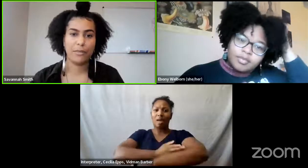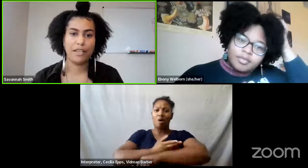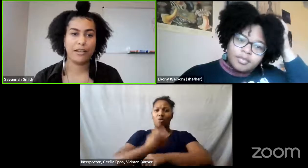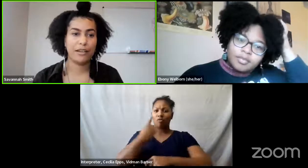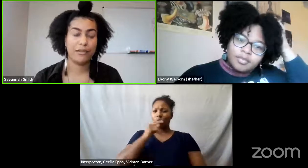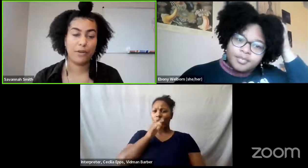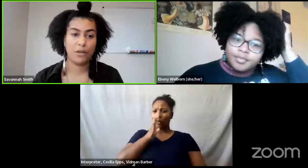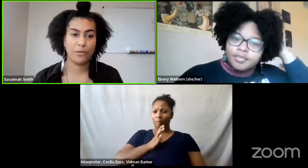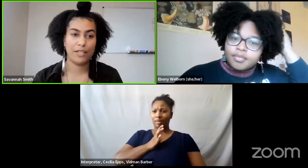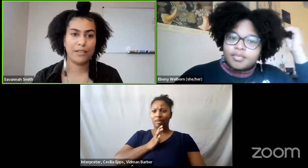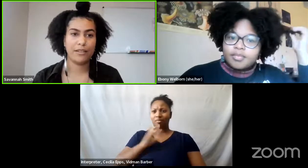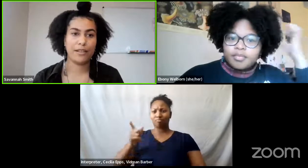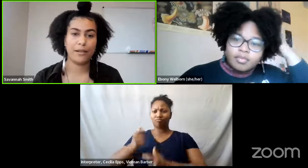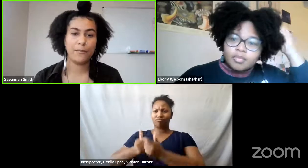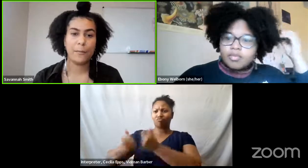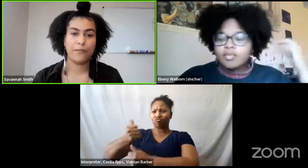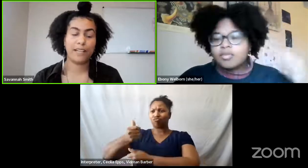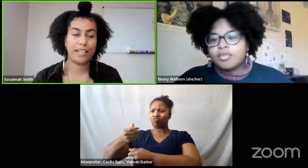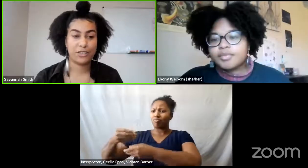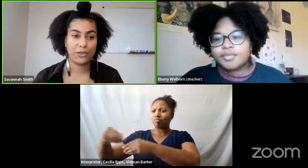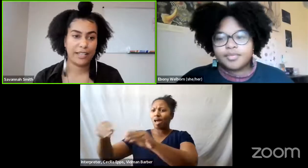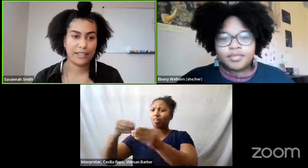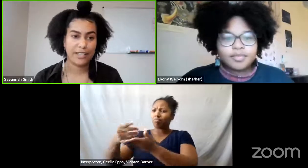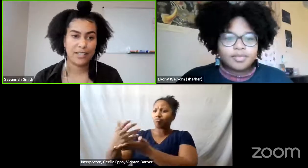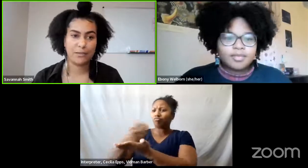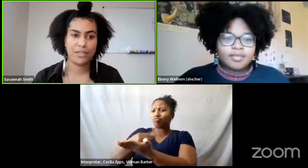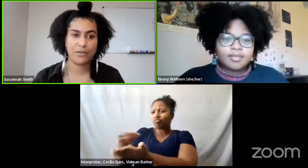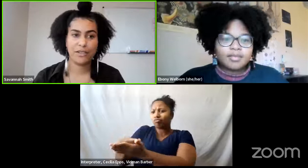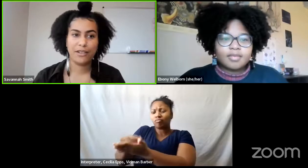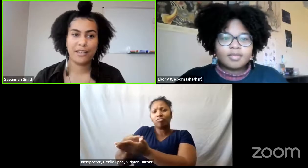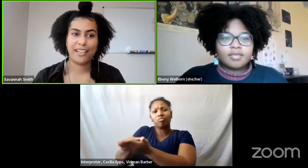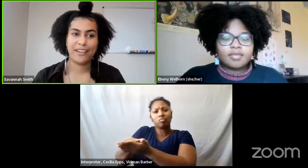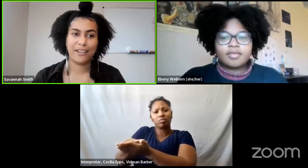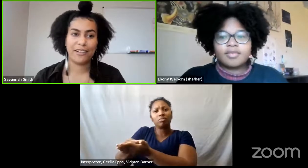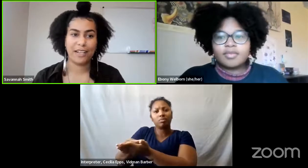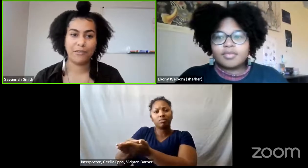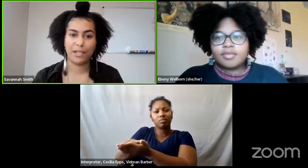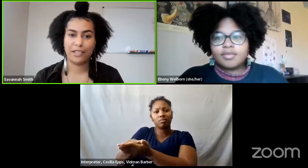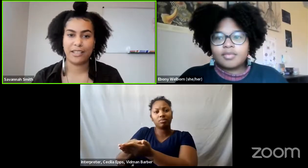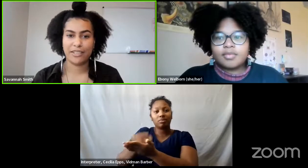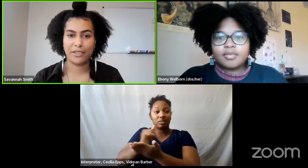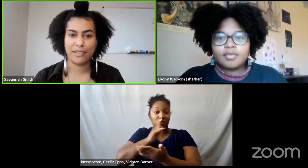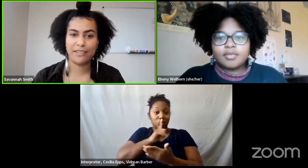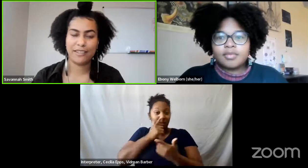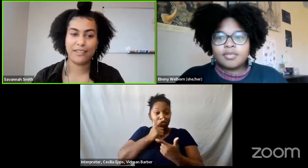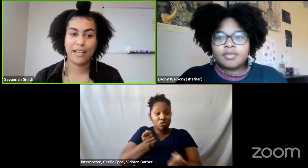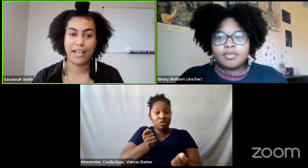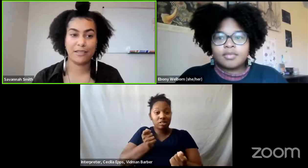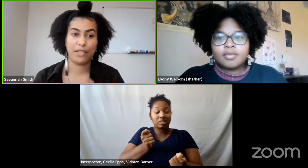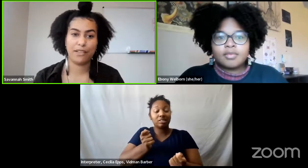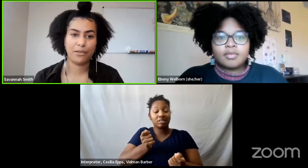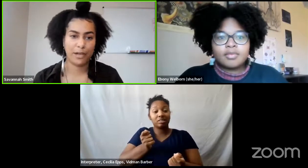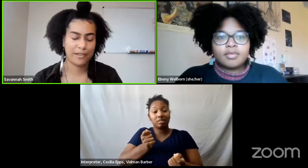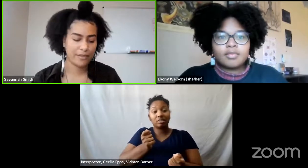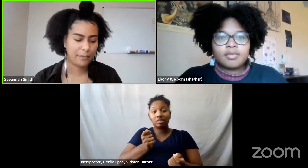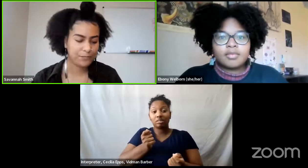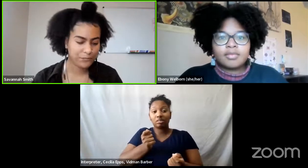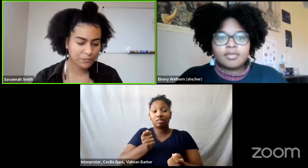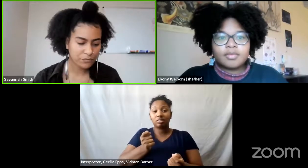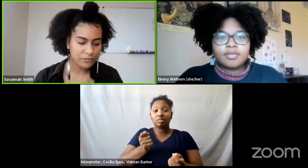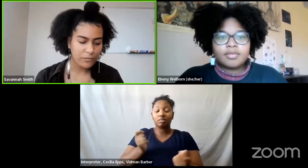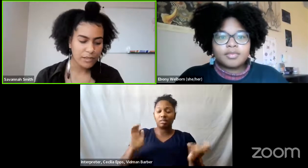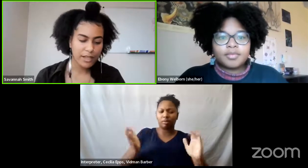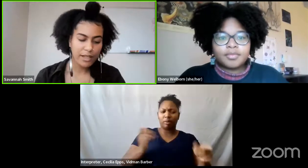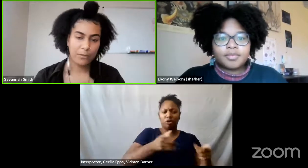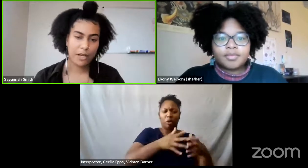also being involved with financial handlings, which in our kind of American history hasn't been quite the same.